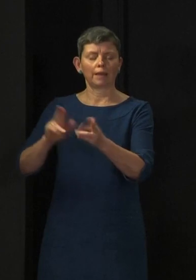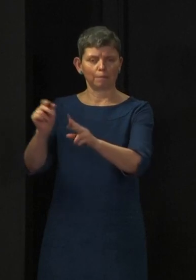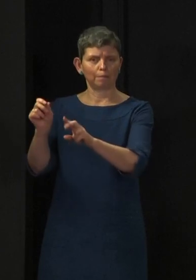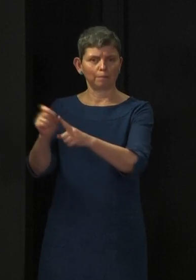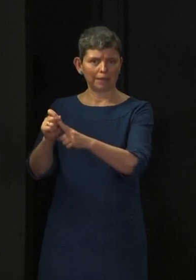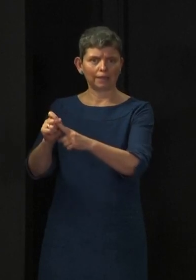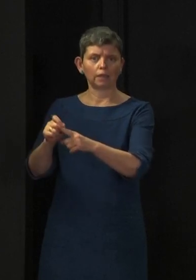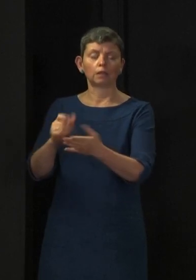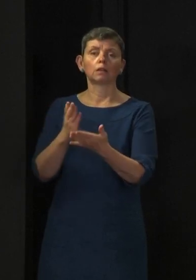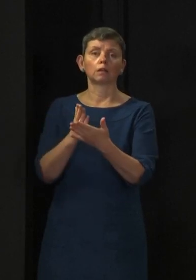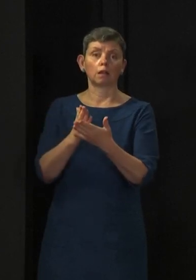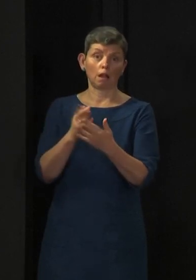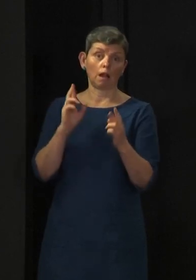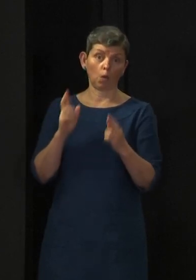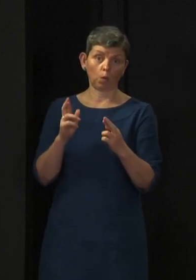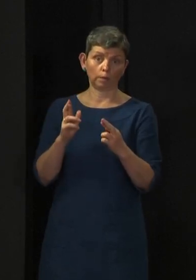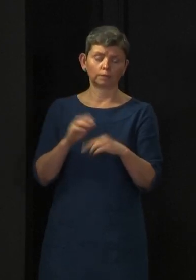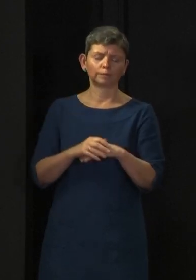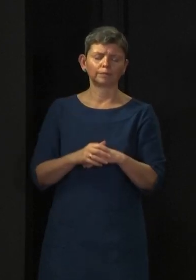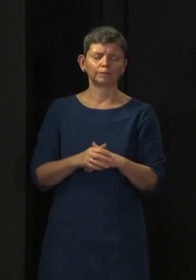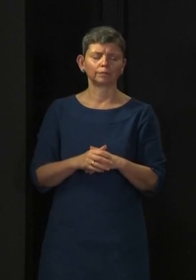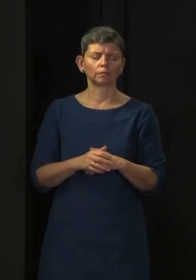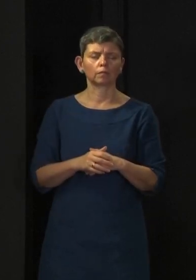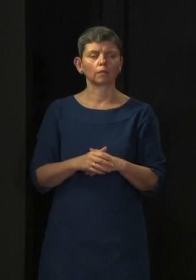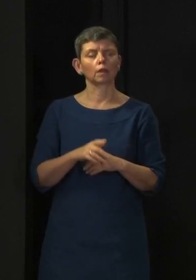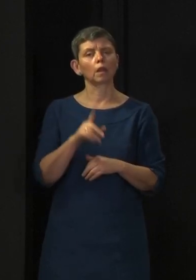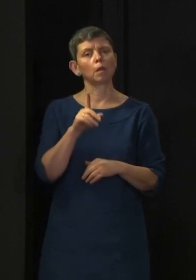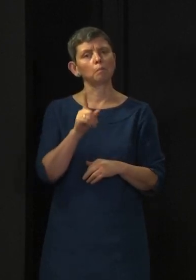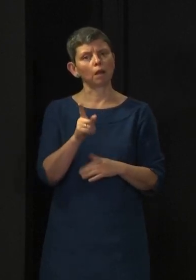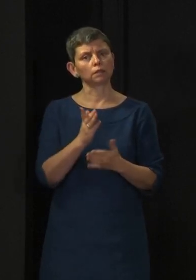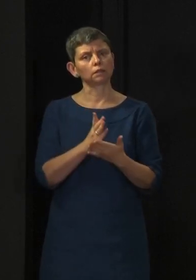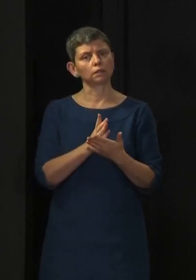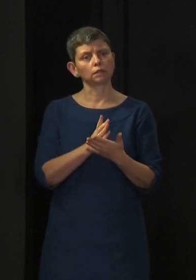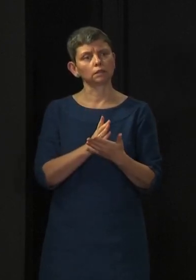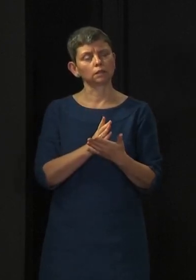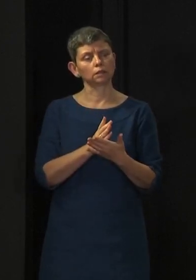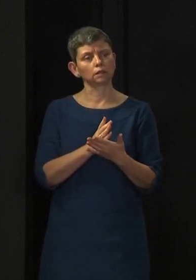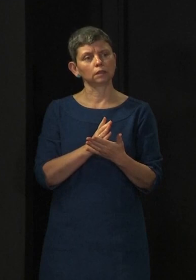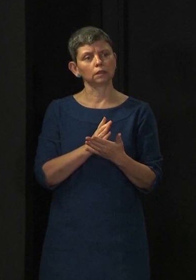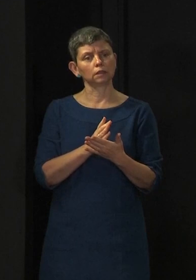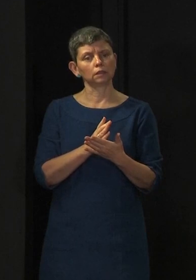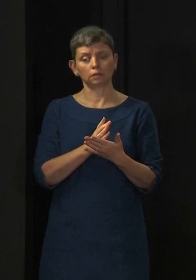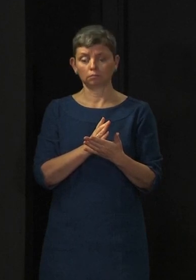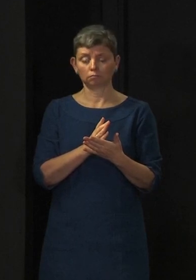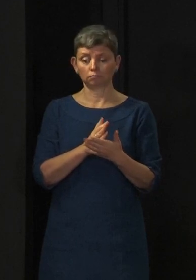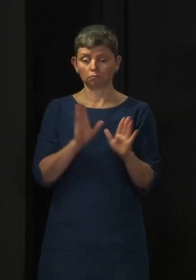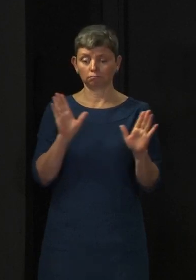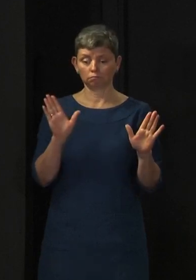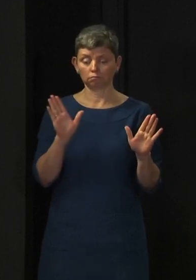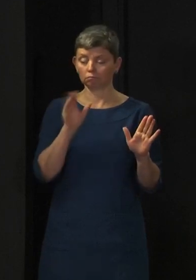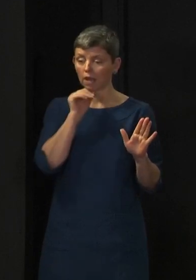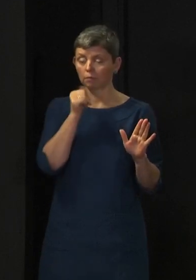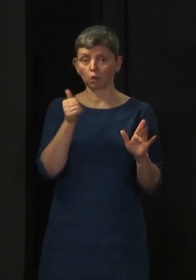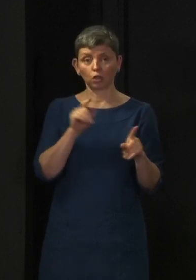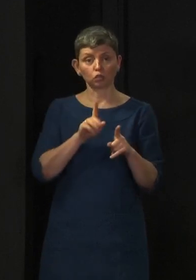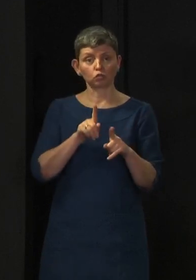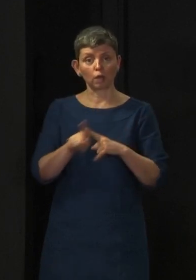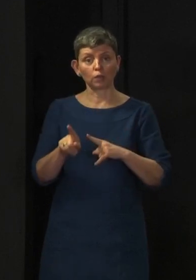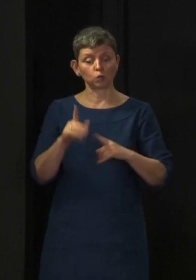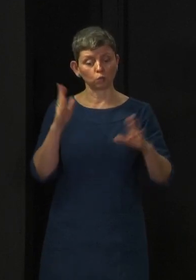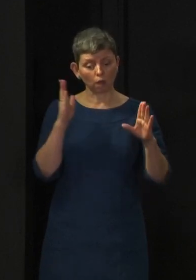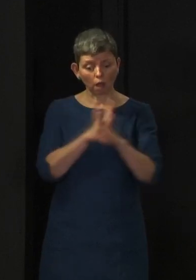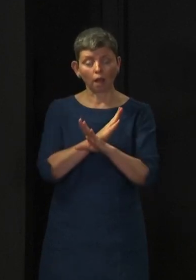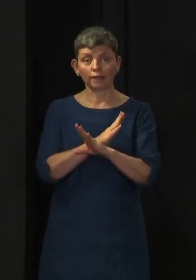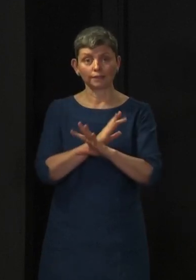conversations later on. But, you know, let's just be clear here that there is no dubiety and no